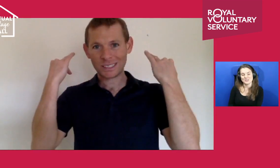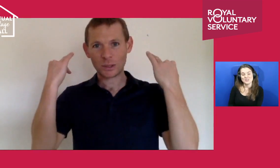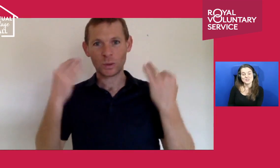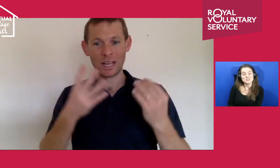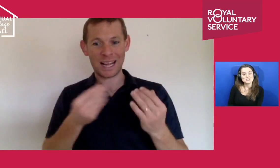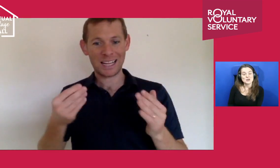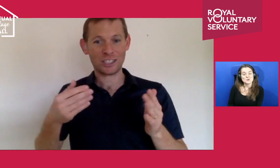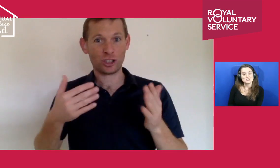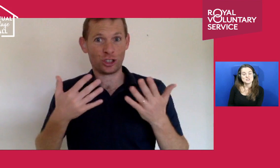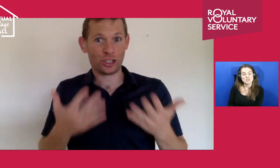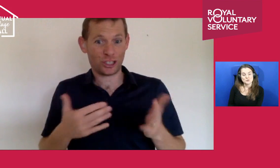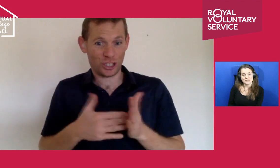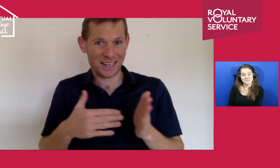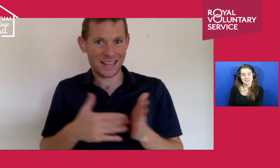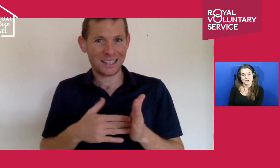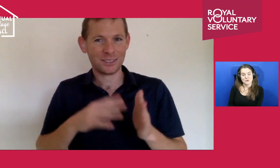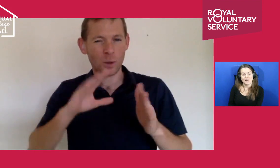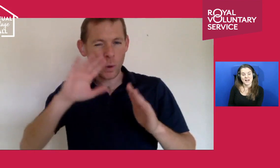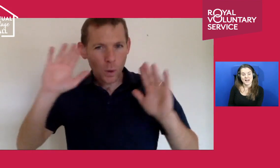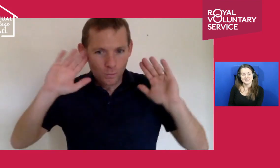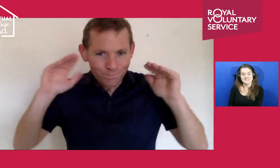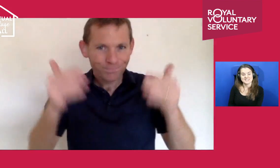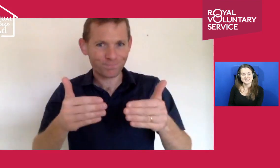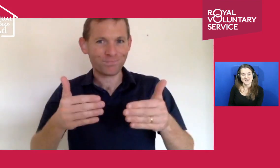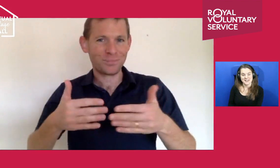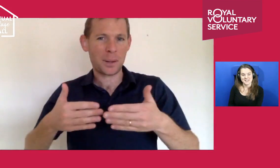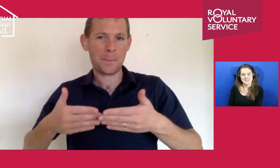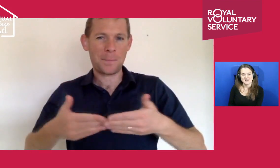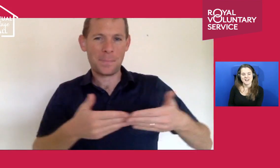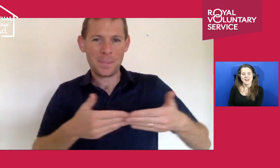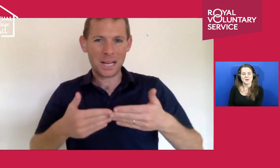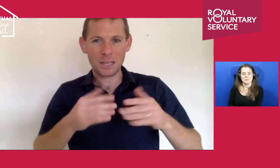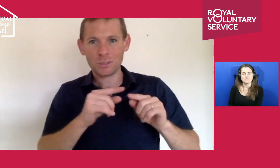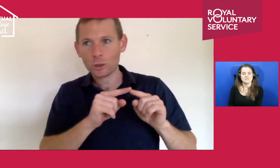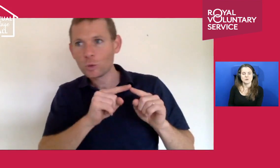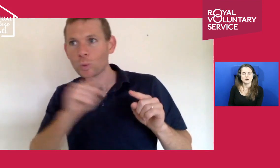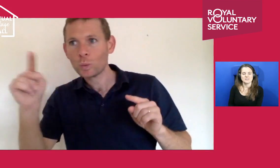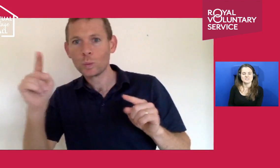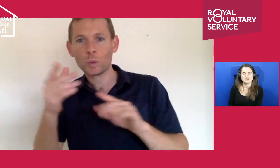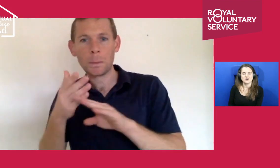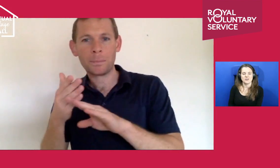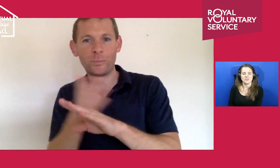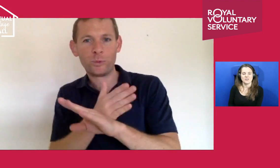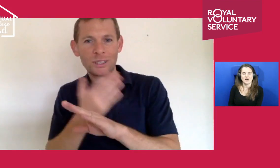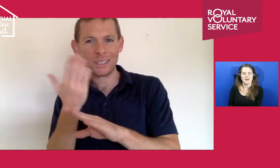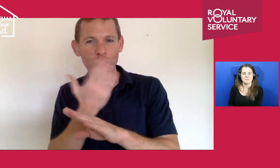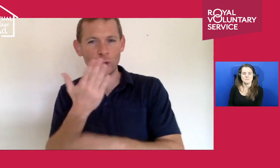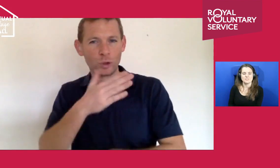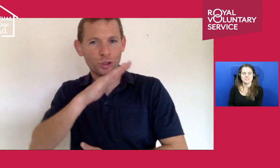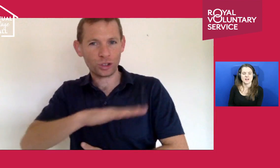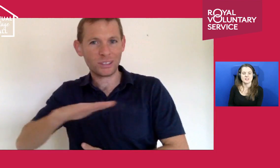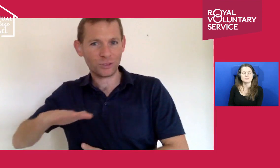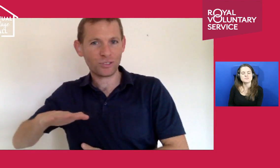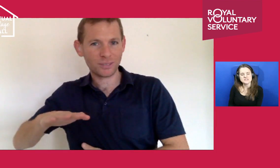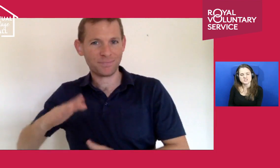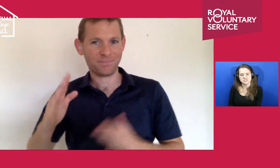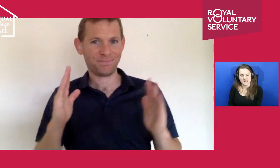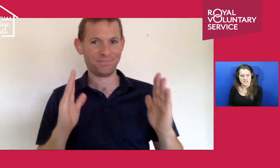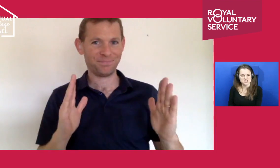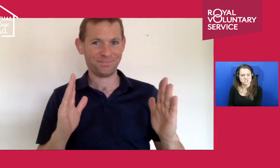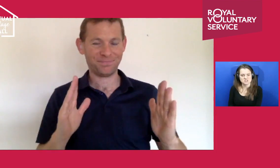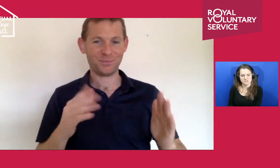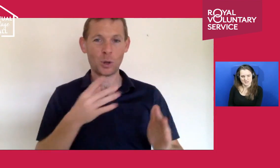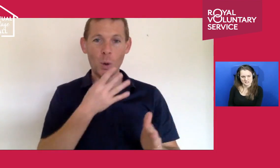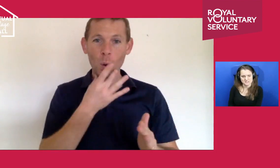children. So 2 weeks ago and today, we focused on the kind of the